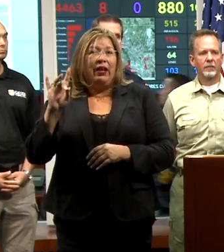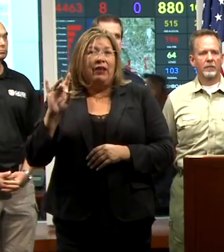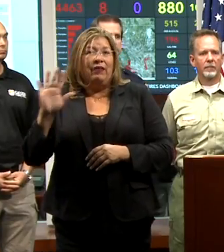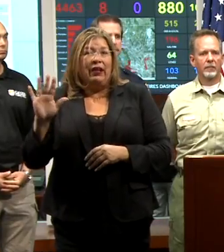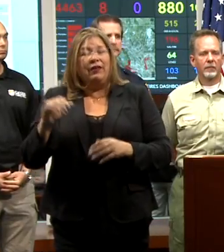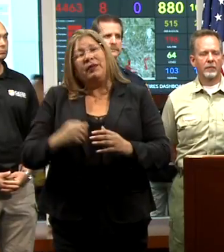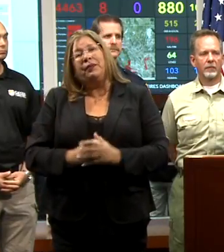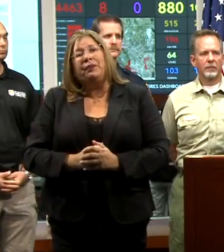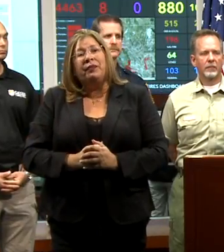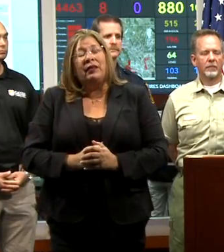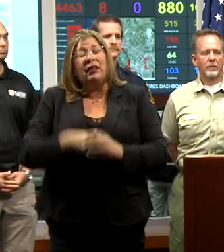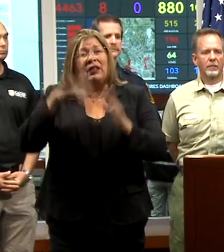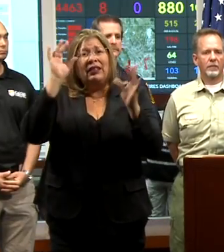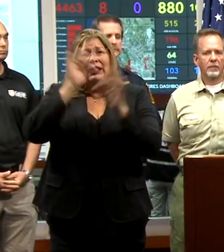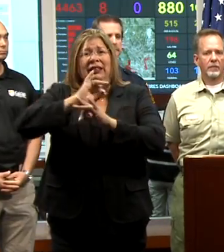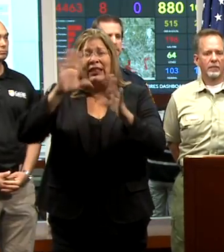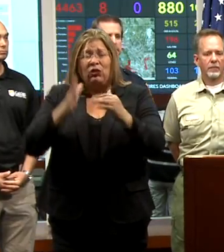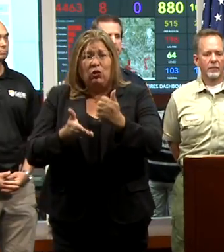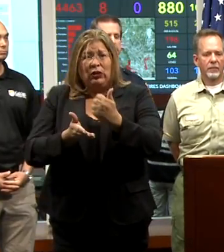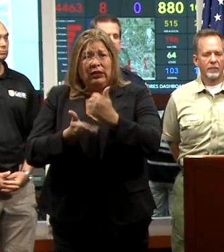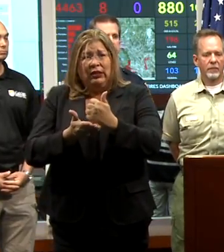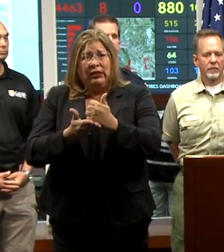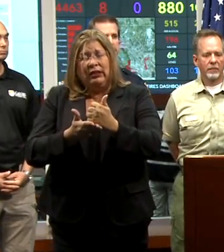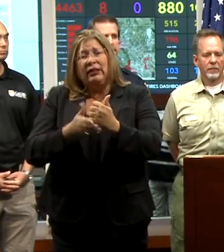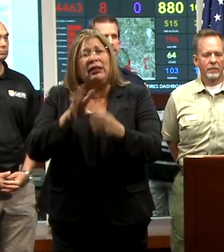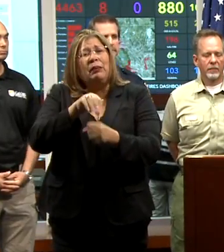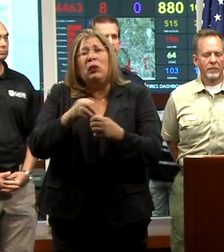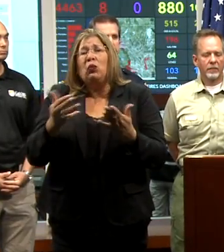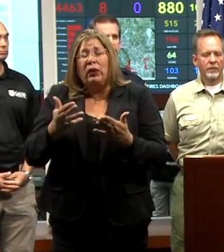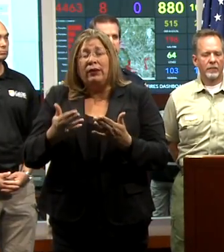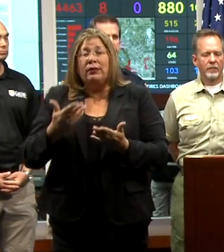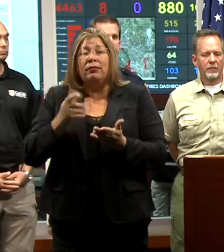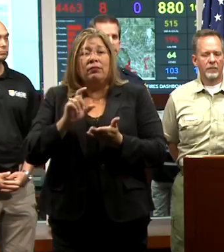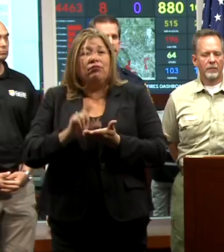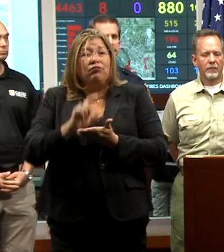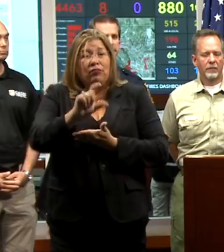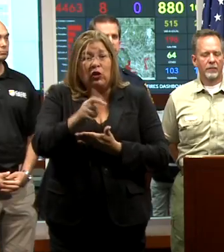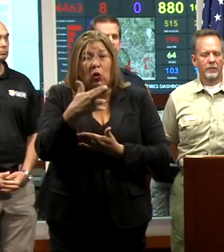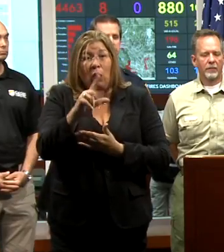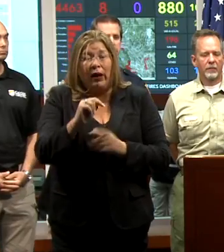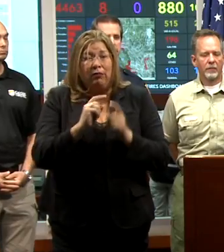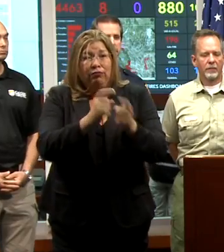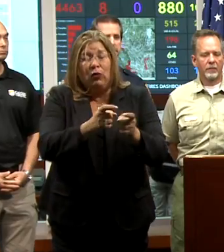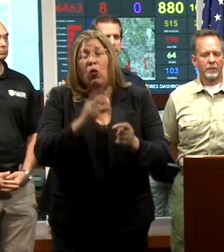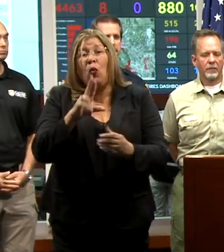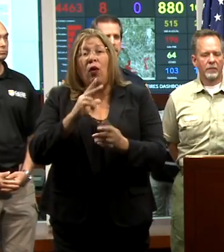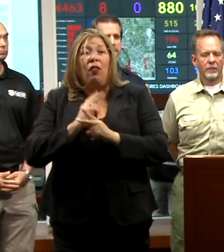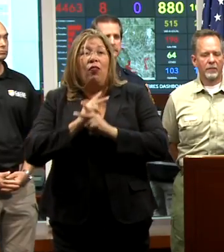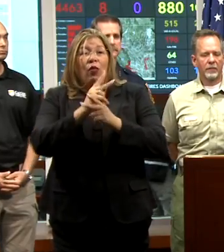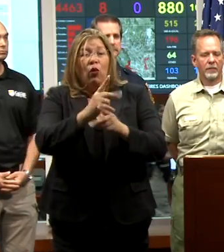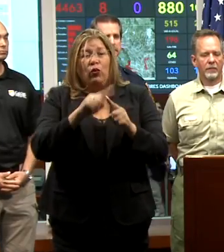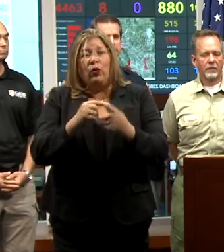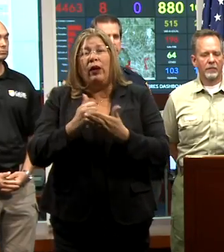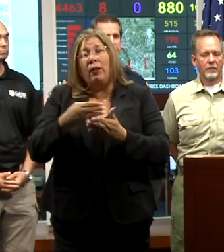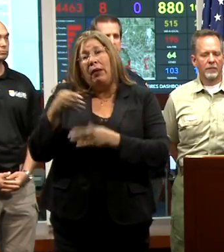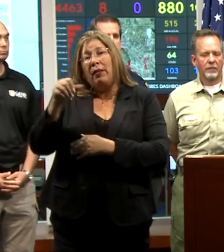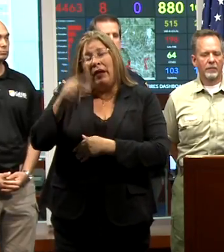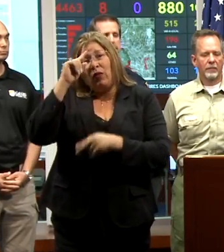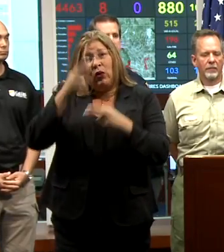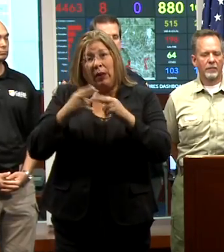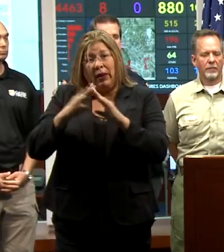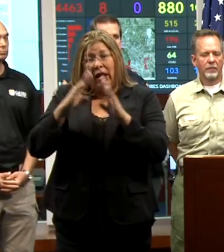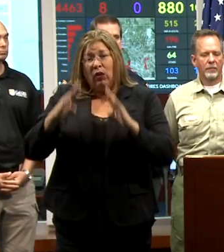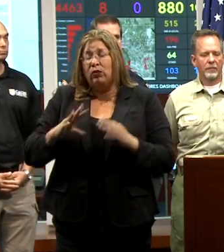800-462-7585. Disaster assistance includes grants or loans to help pay for temporary housing, to